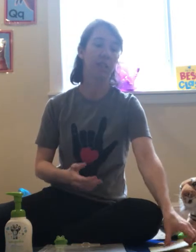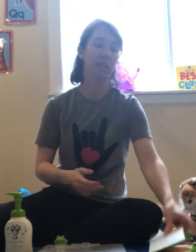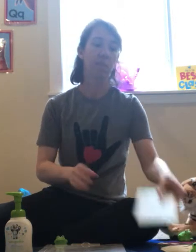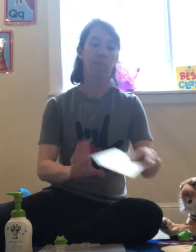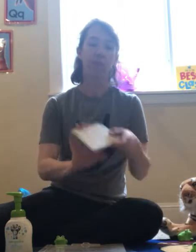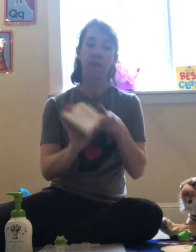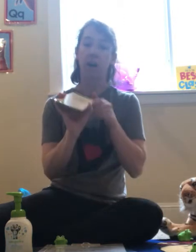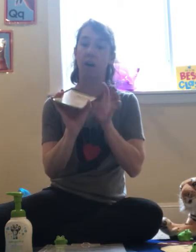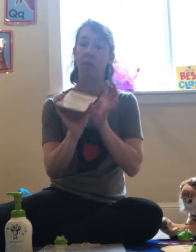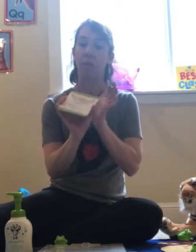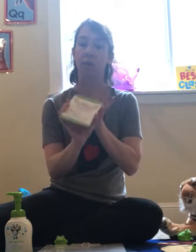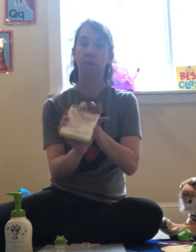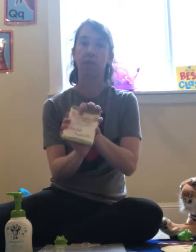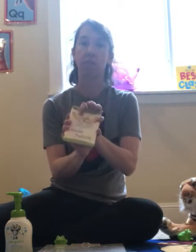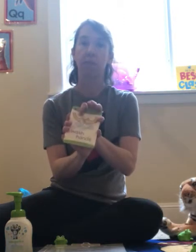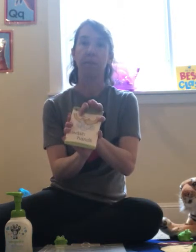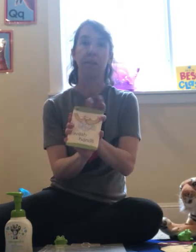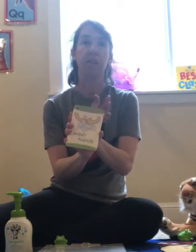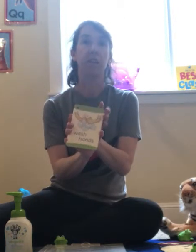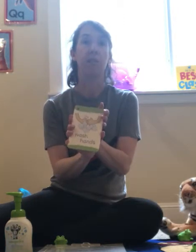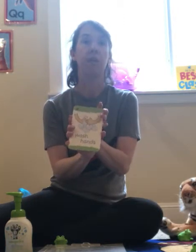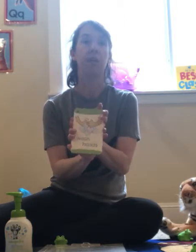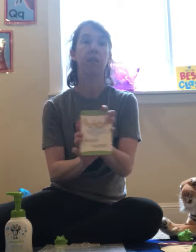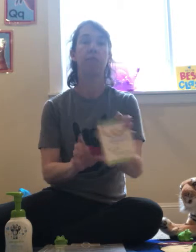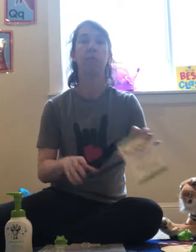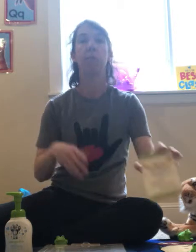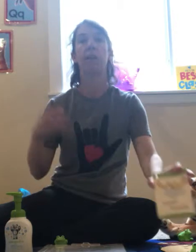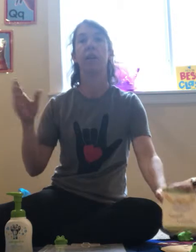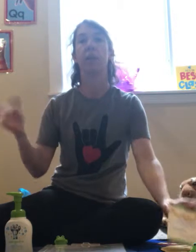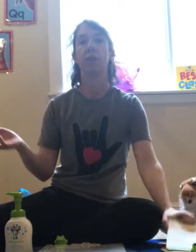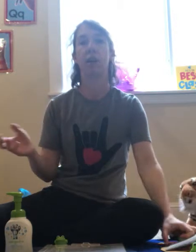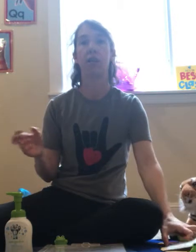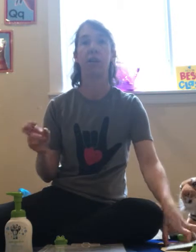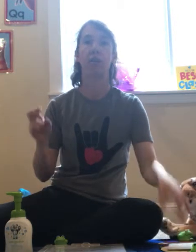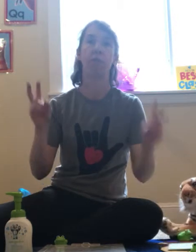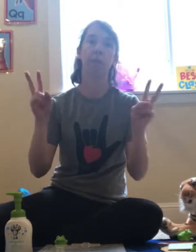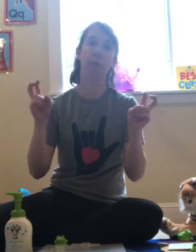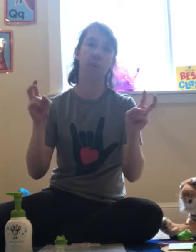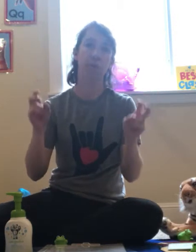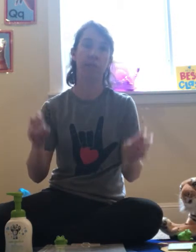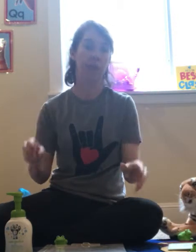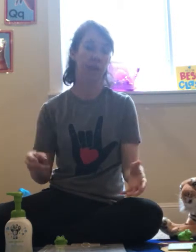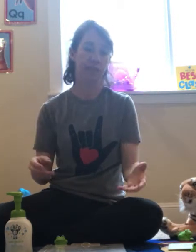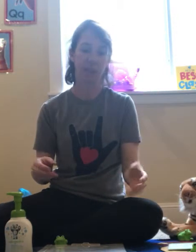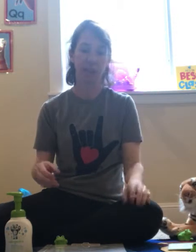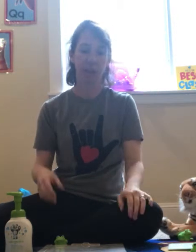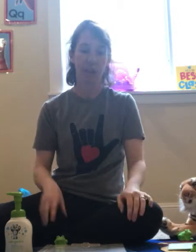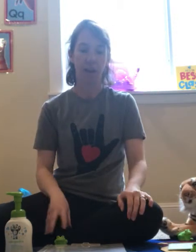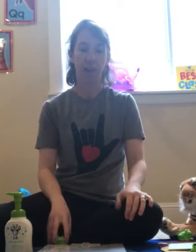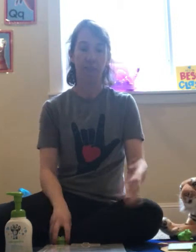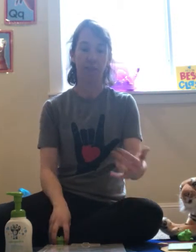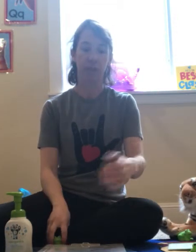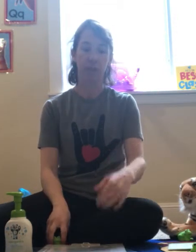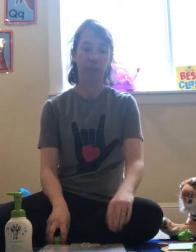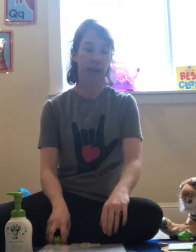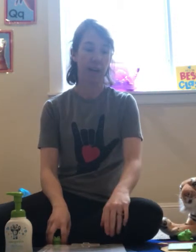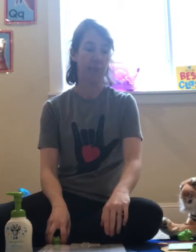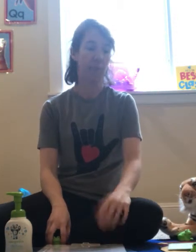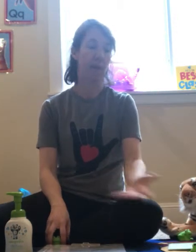that are part of the Babysitting Time curriculum, and then here kind of, I call them like the bonus signs for this class that may have